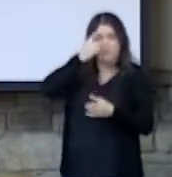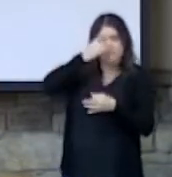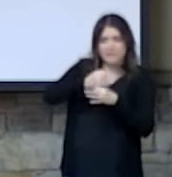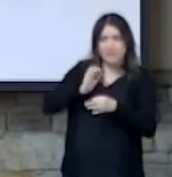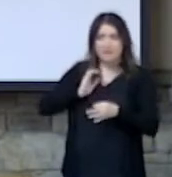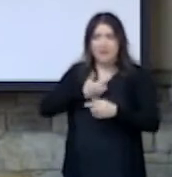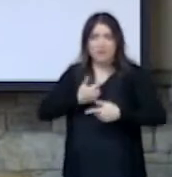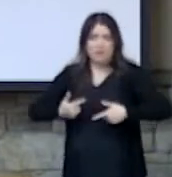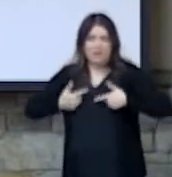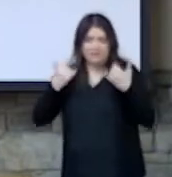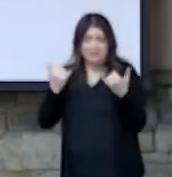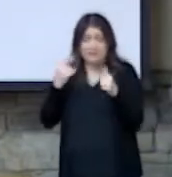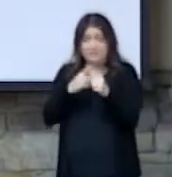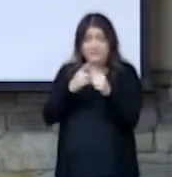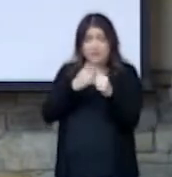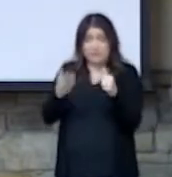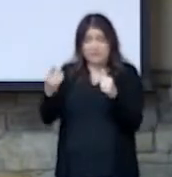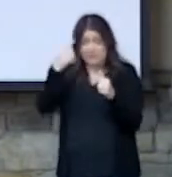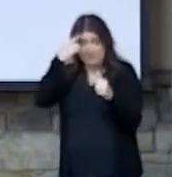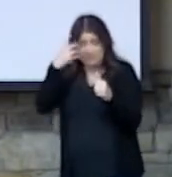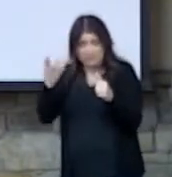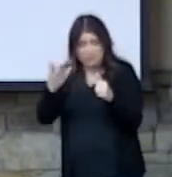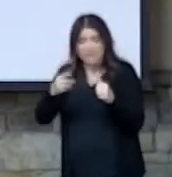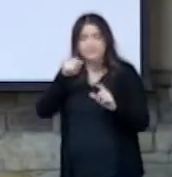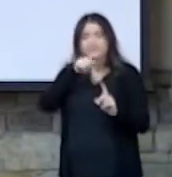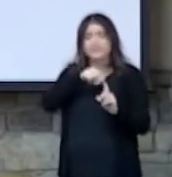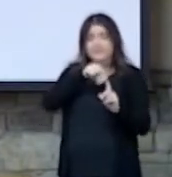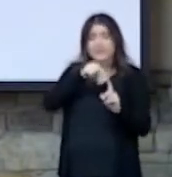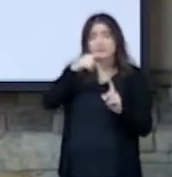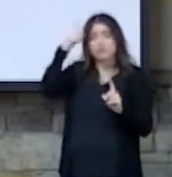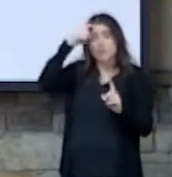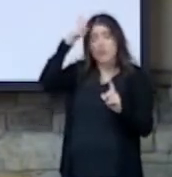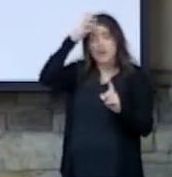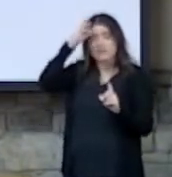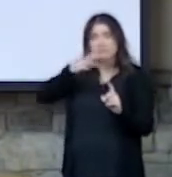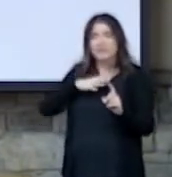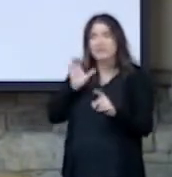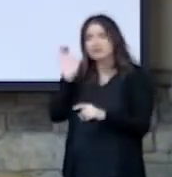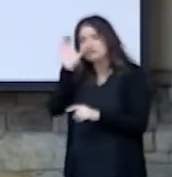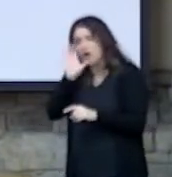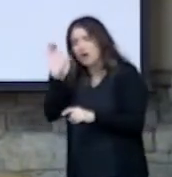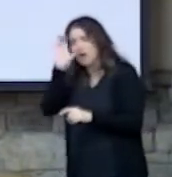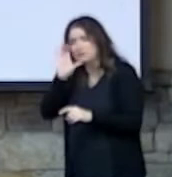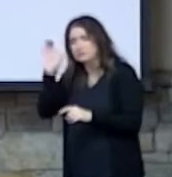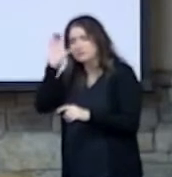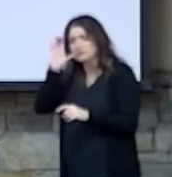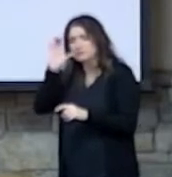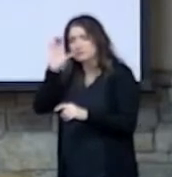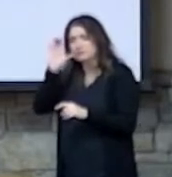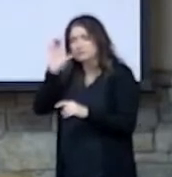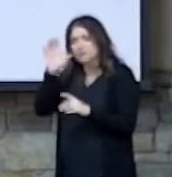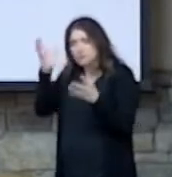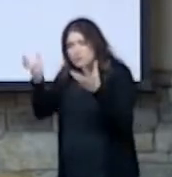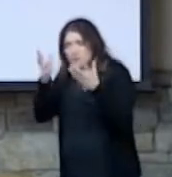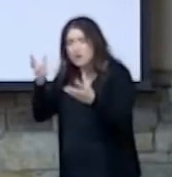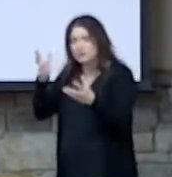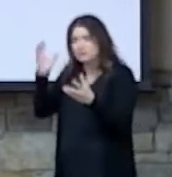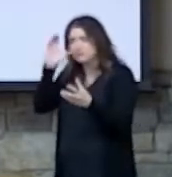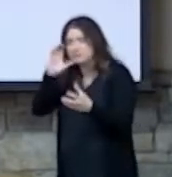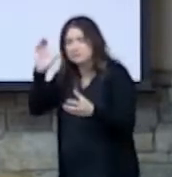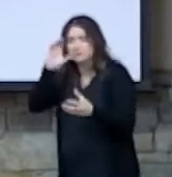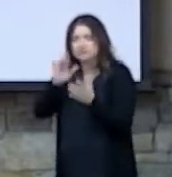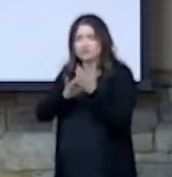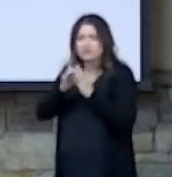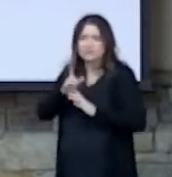today? The first thing I think is this: these wise men, they sought Jesus. You know, we don't really know a